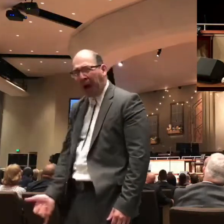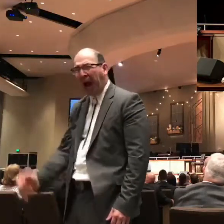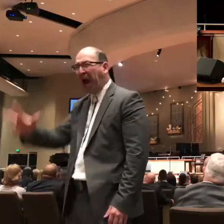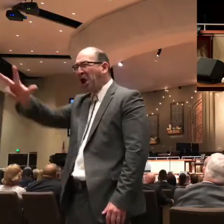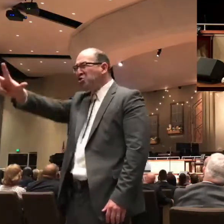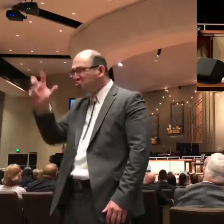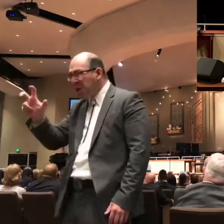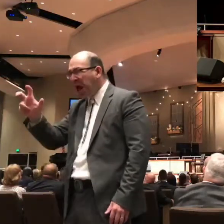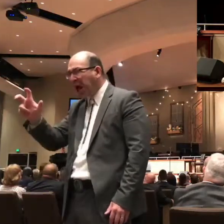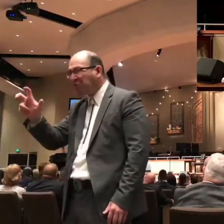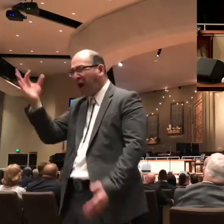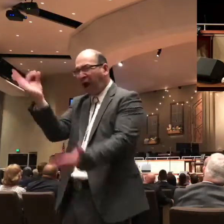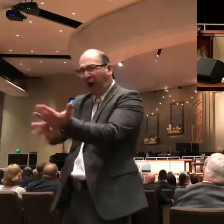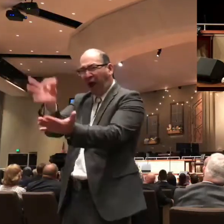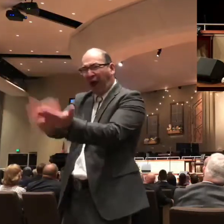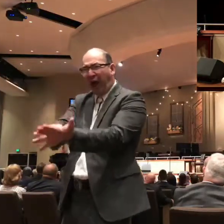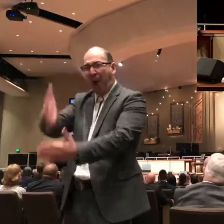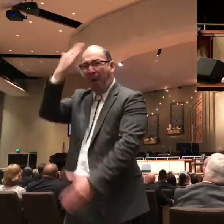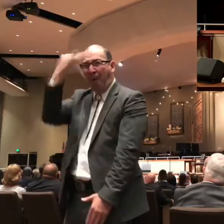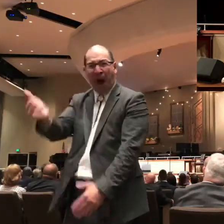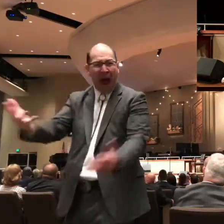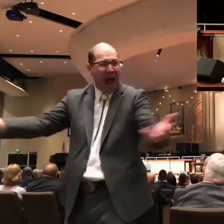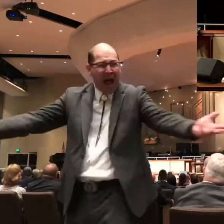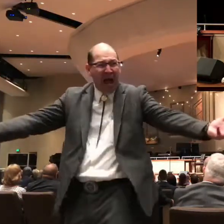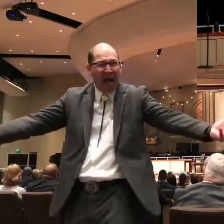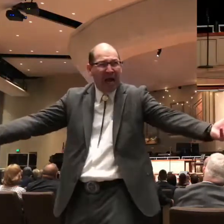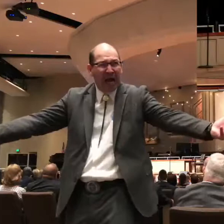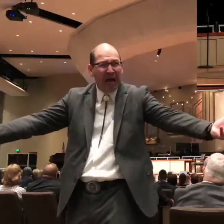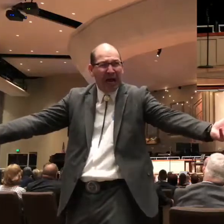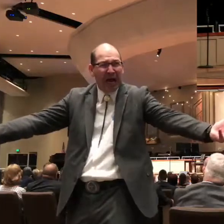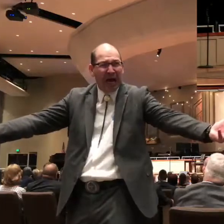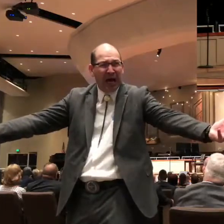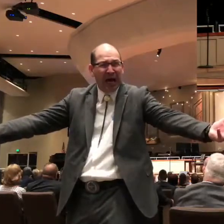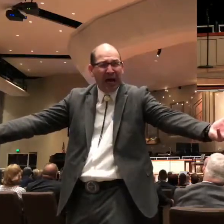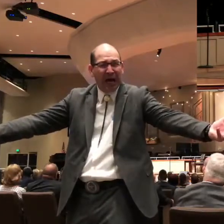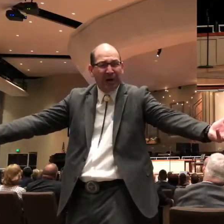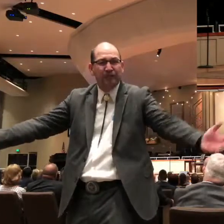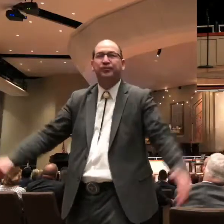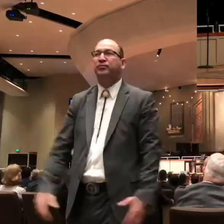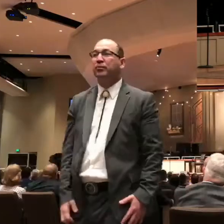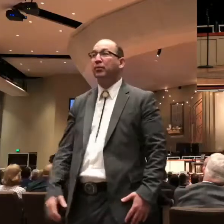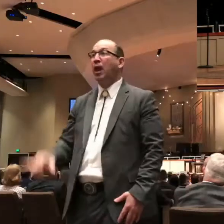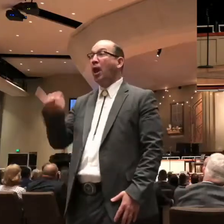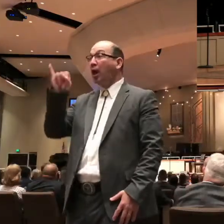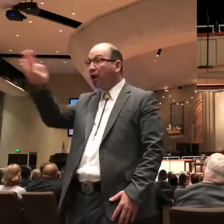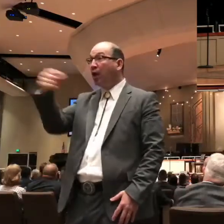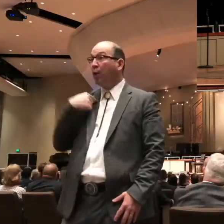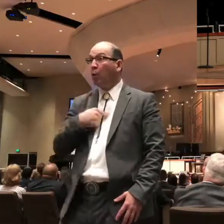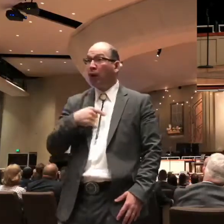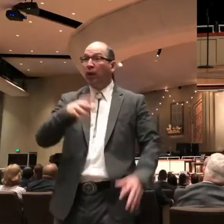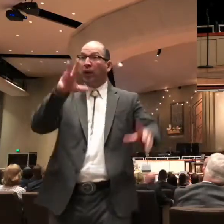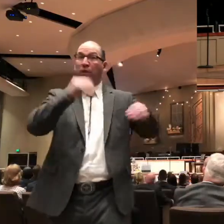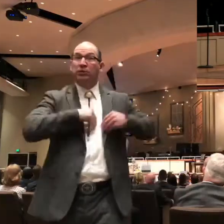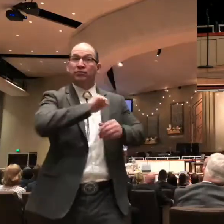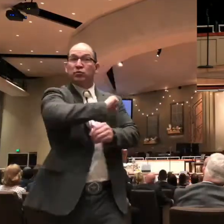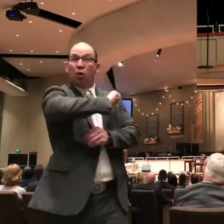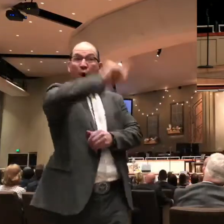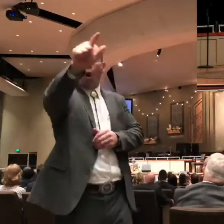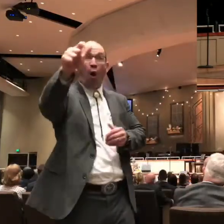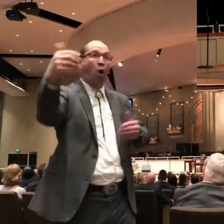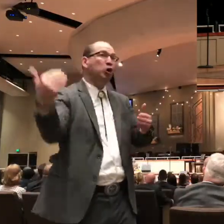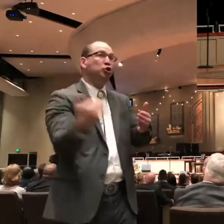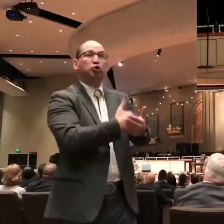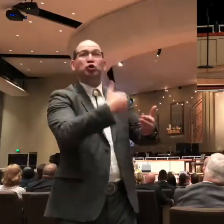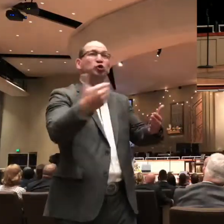Do you know how to put yourself in a very perilous position spiritually by swallowing every coin that someone's throwing out to you? Oh, here's